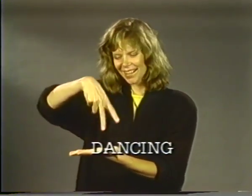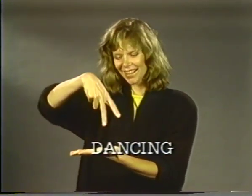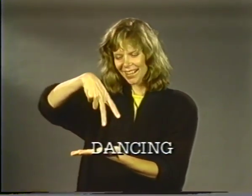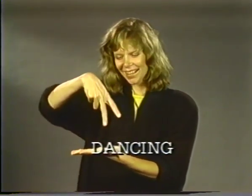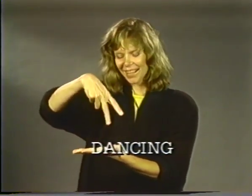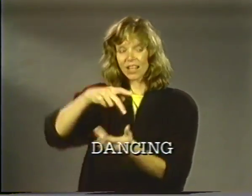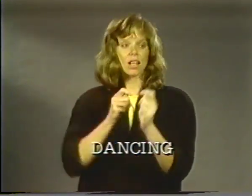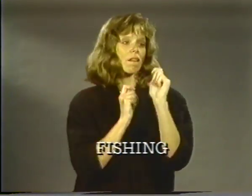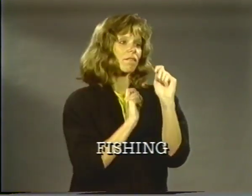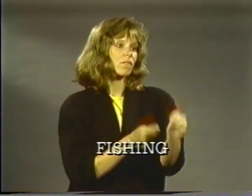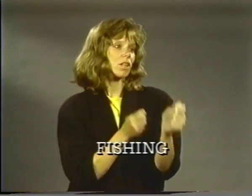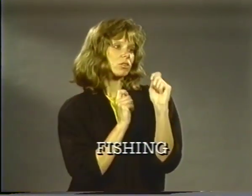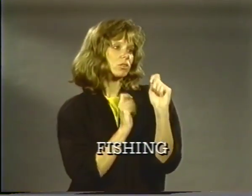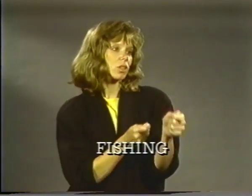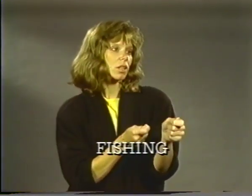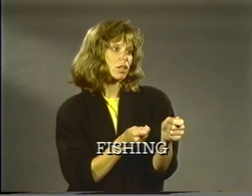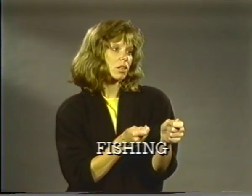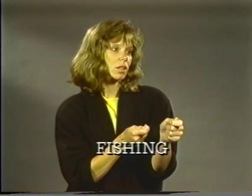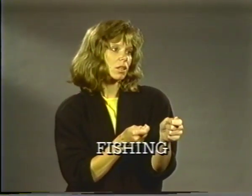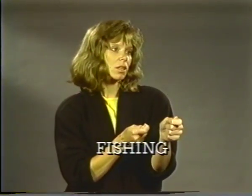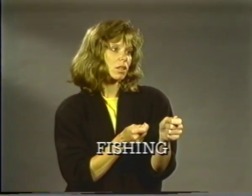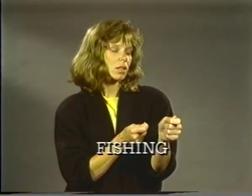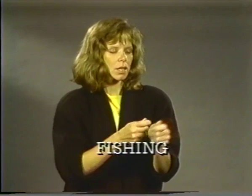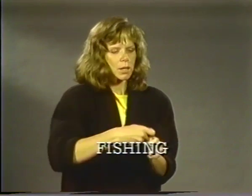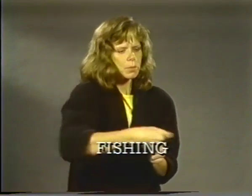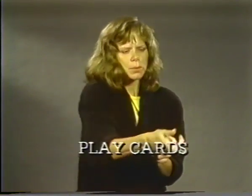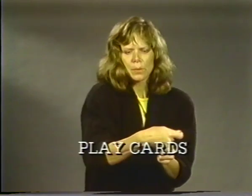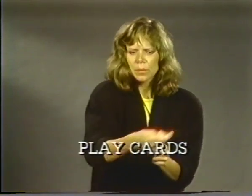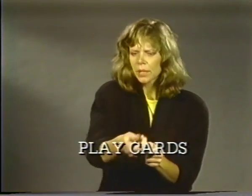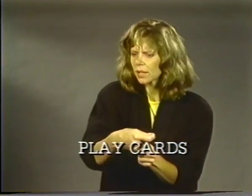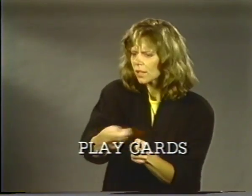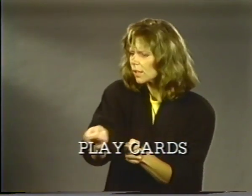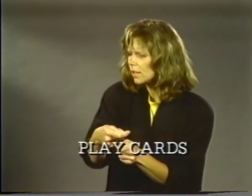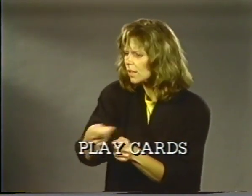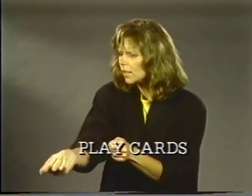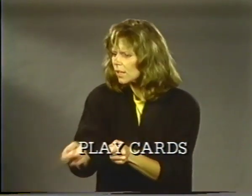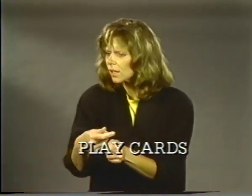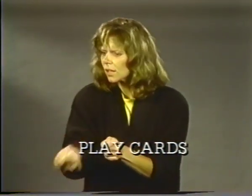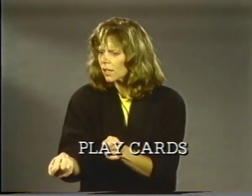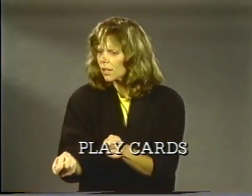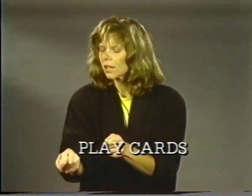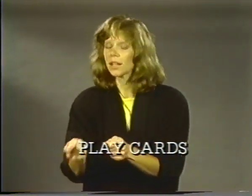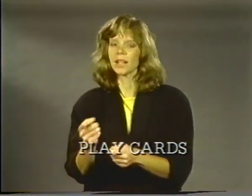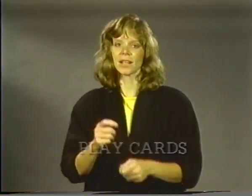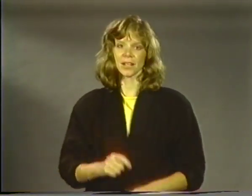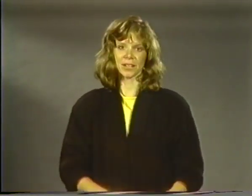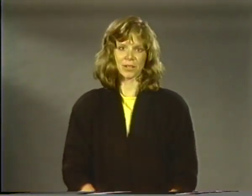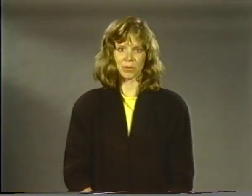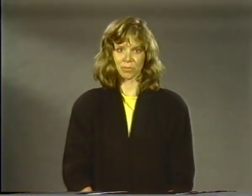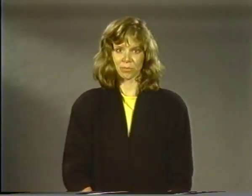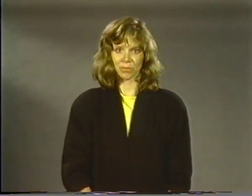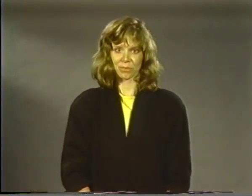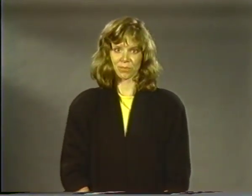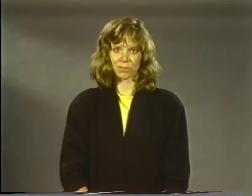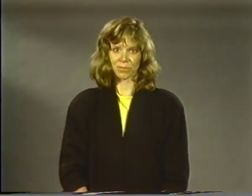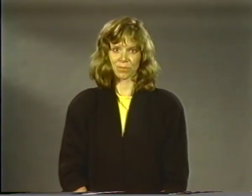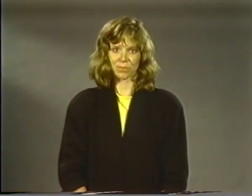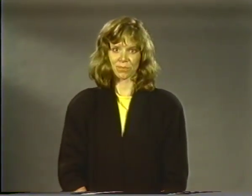fishing, play cards. Here are some other sport-related signs you might like to learn.